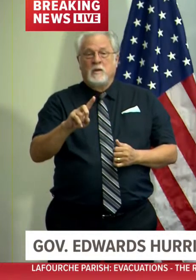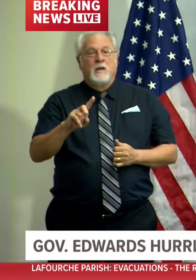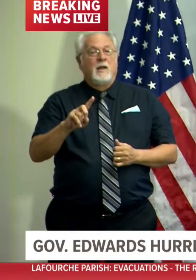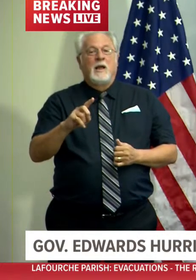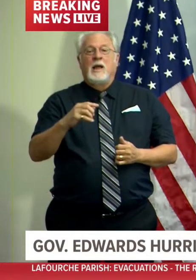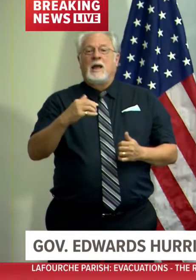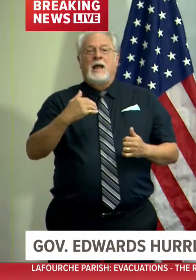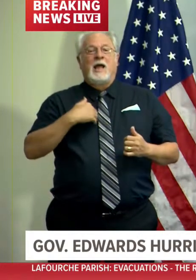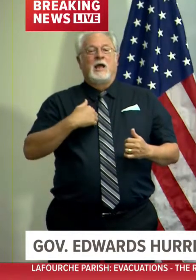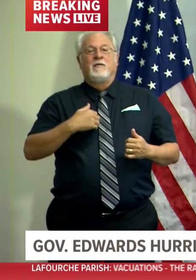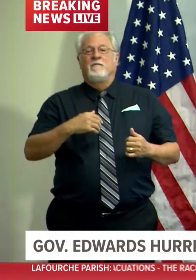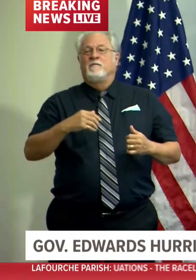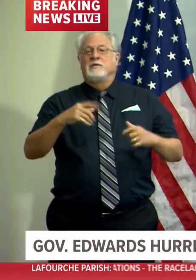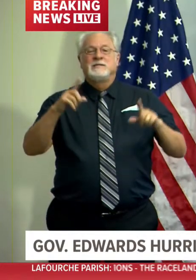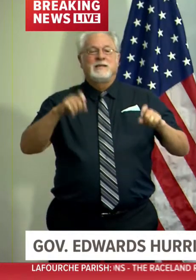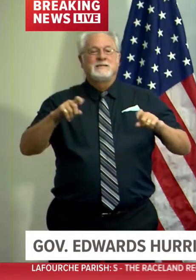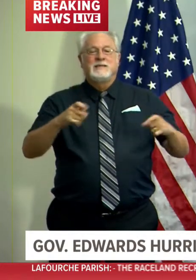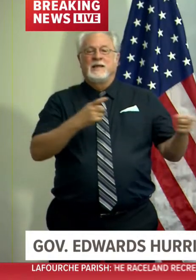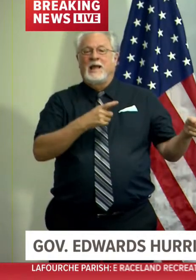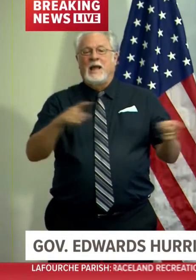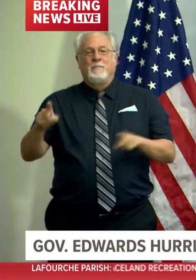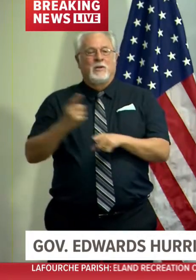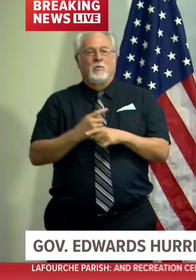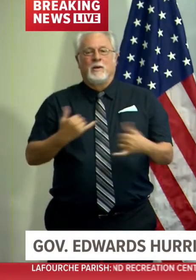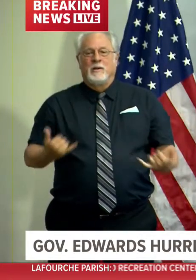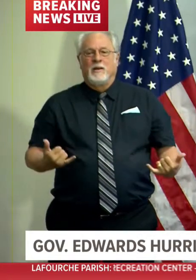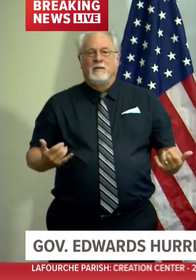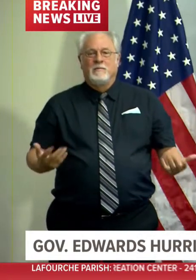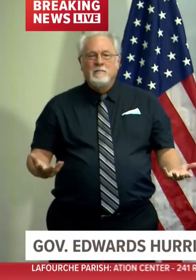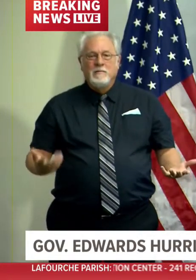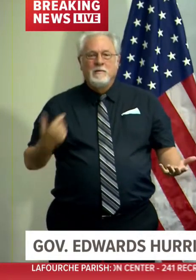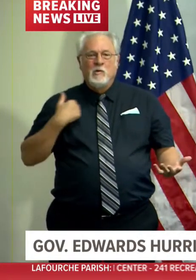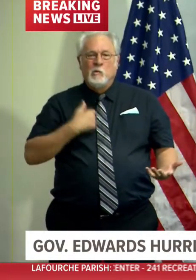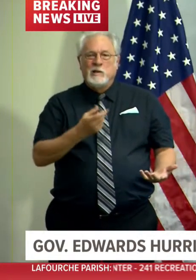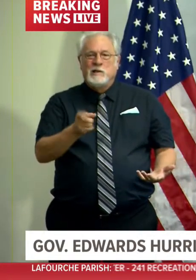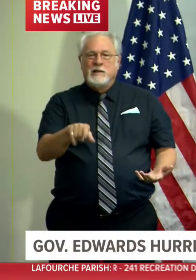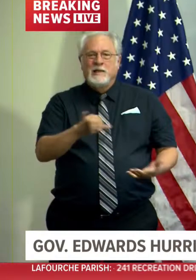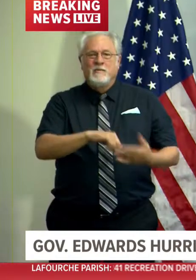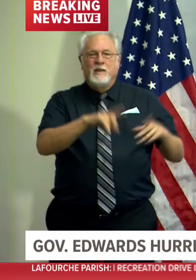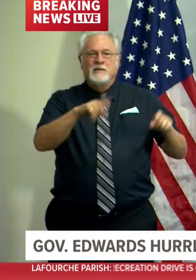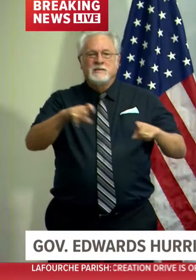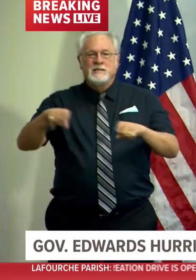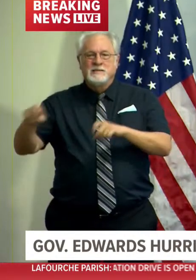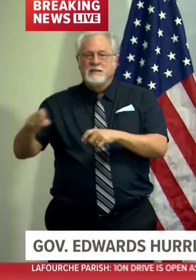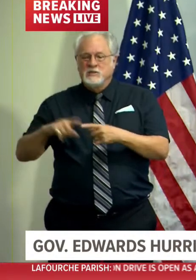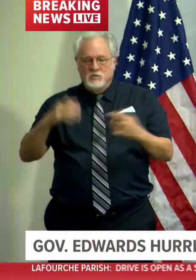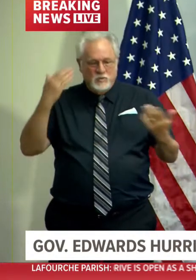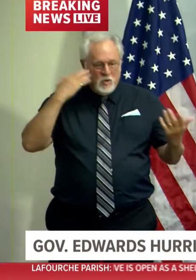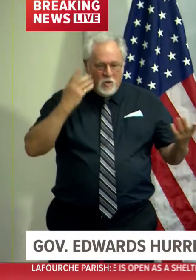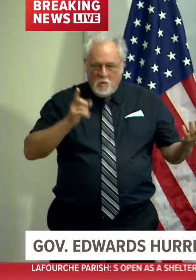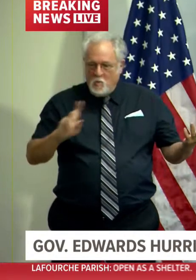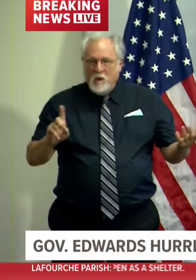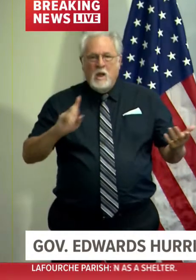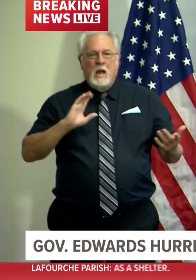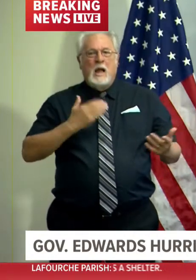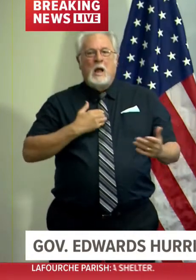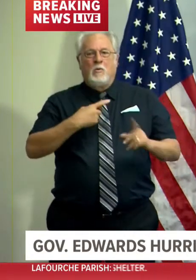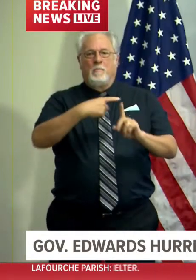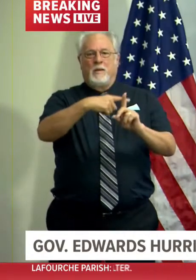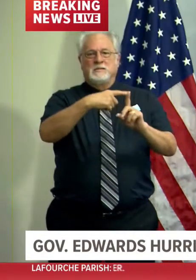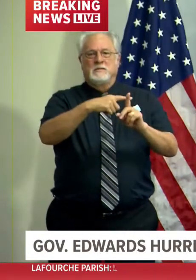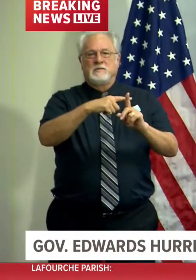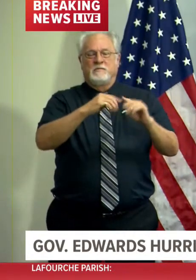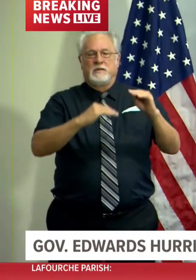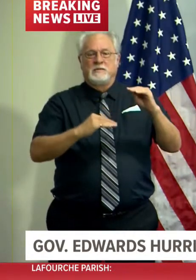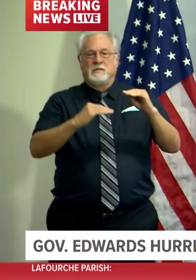the robust testing taking place across the state right now that we need in order to know whether our positivity is